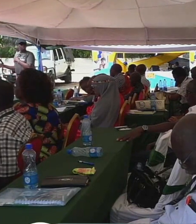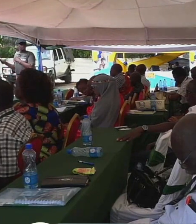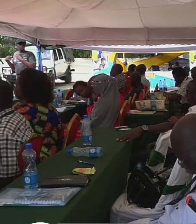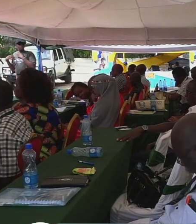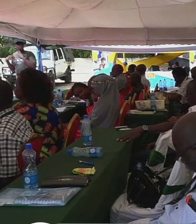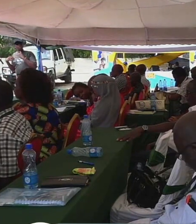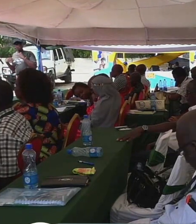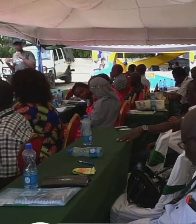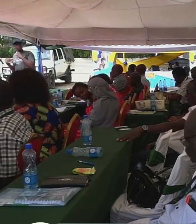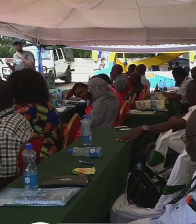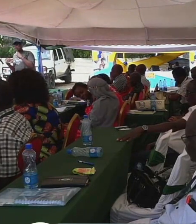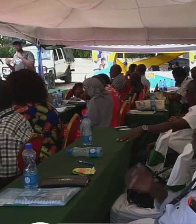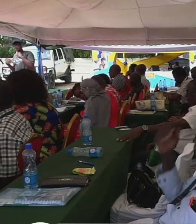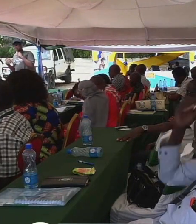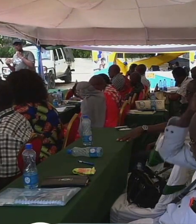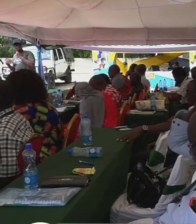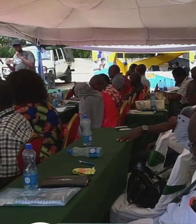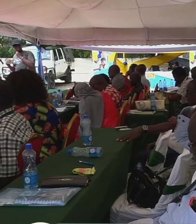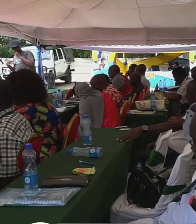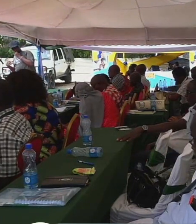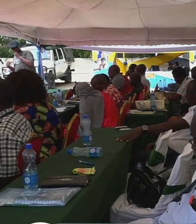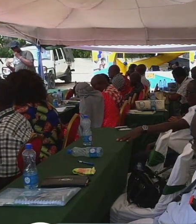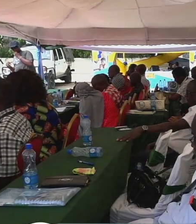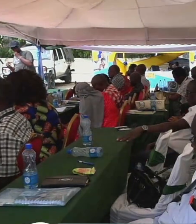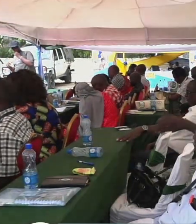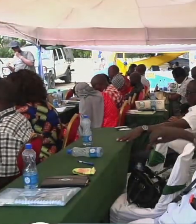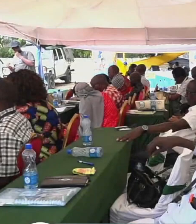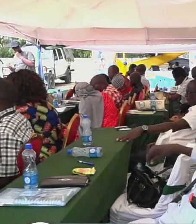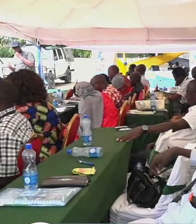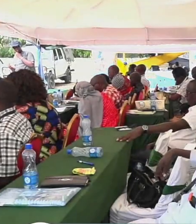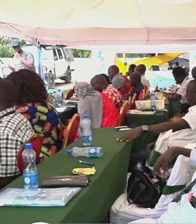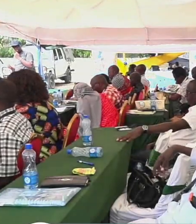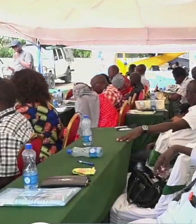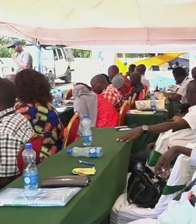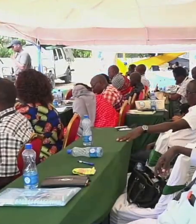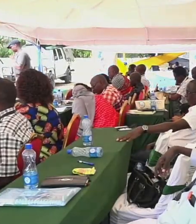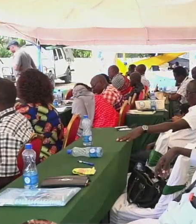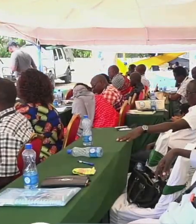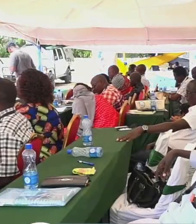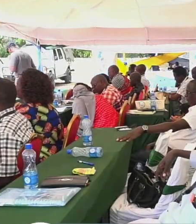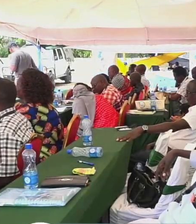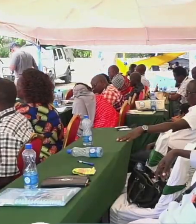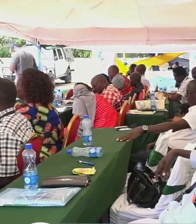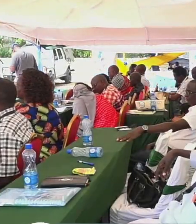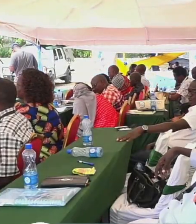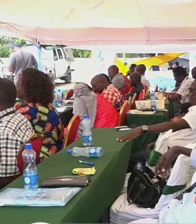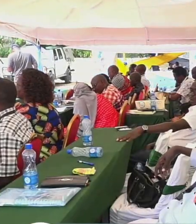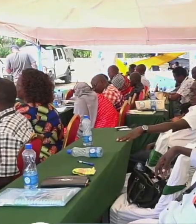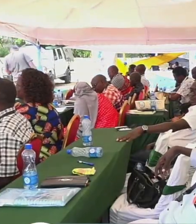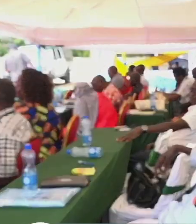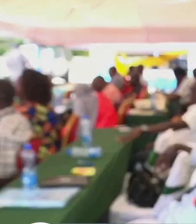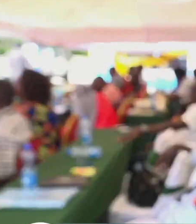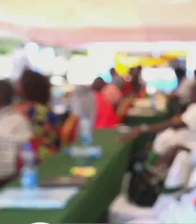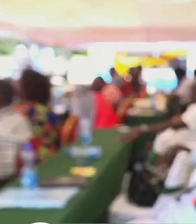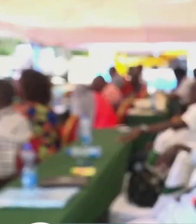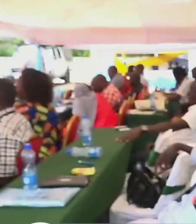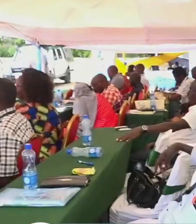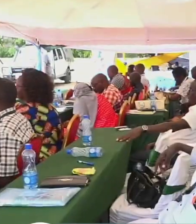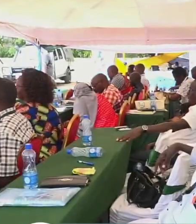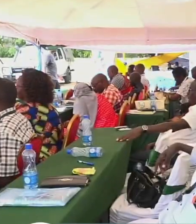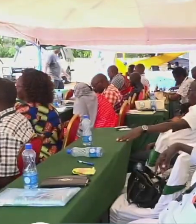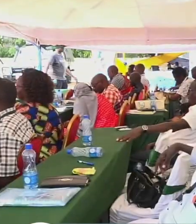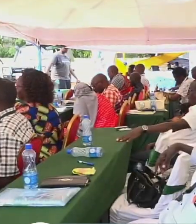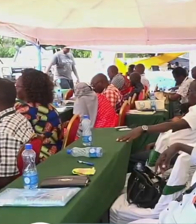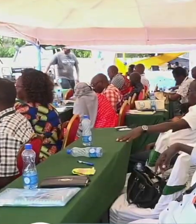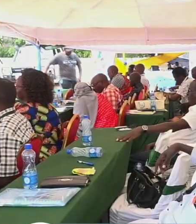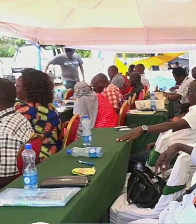to go to Lake Turkana, would like you to visit some of our projects or some of the programs that